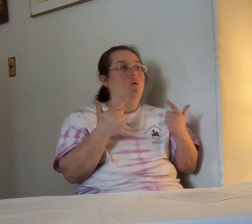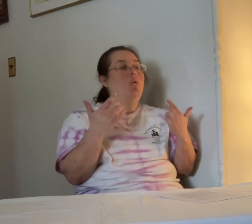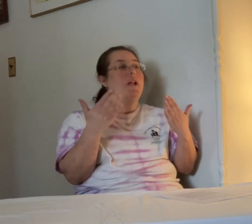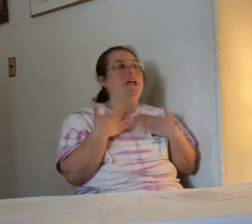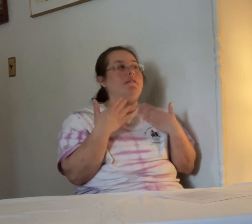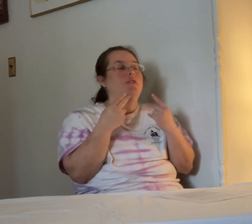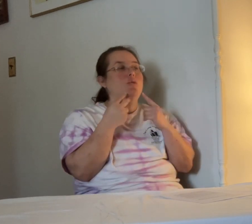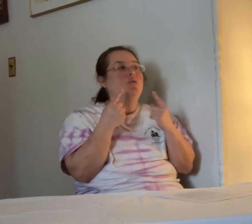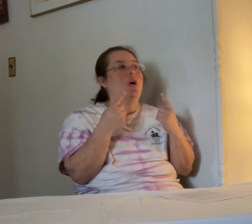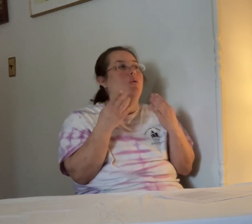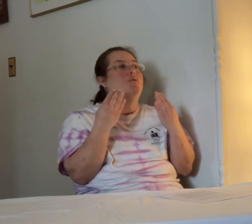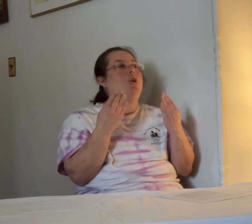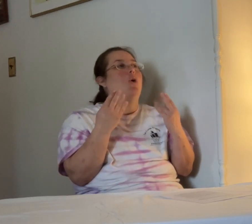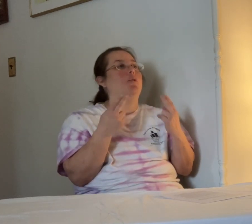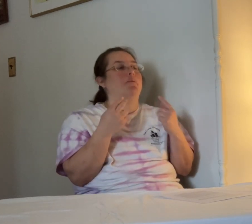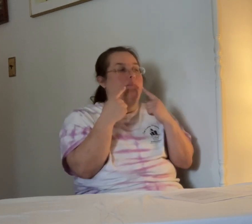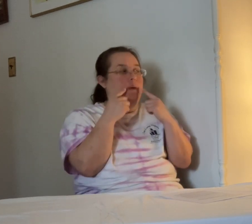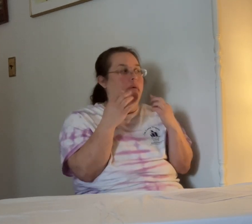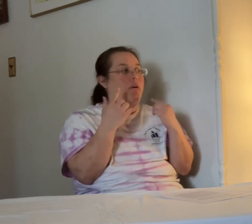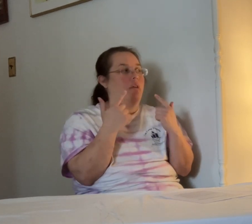What if you don't know the people?